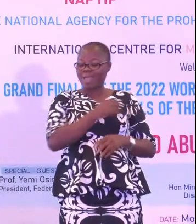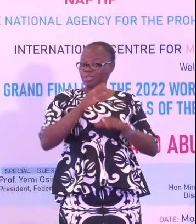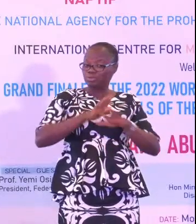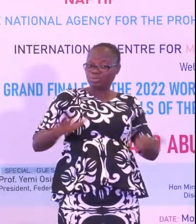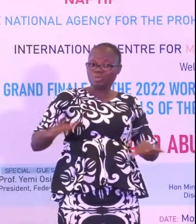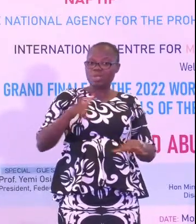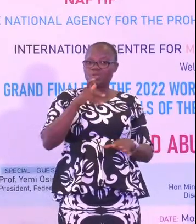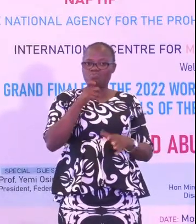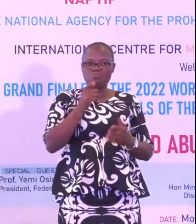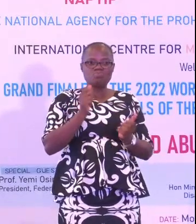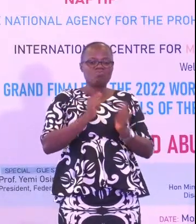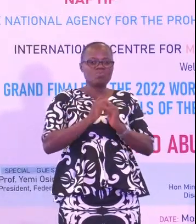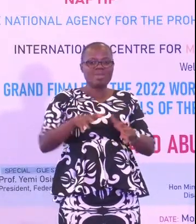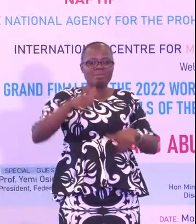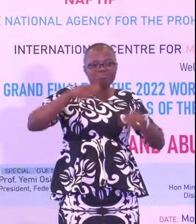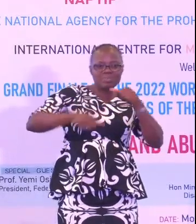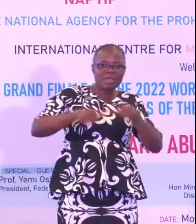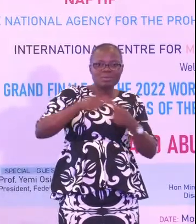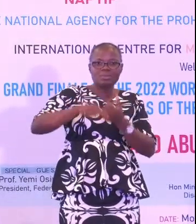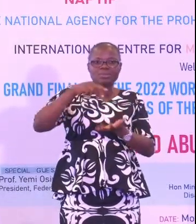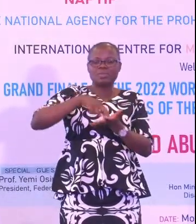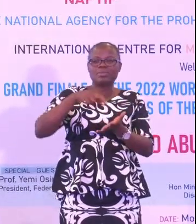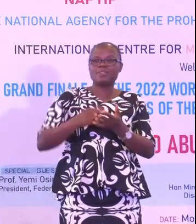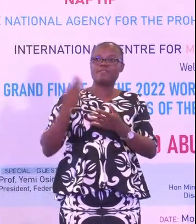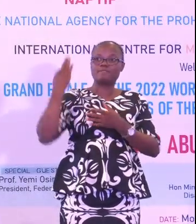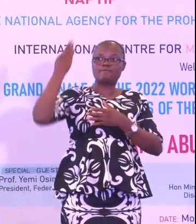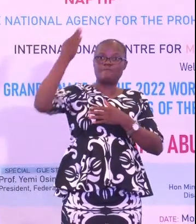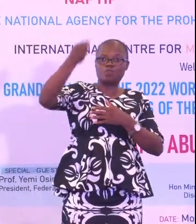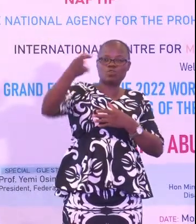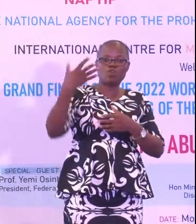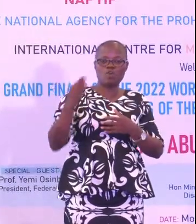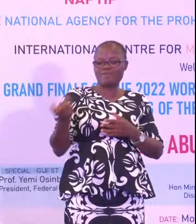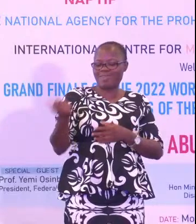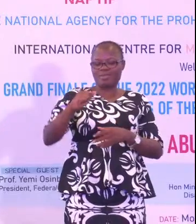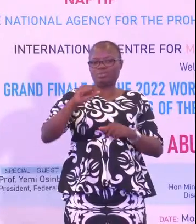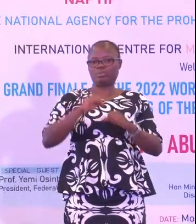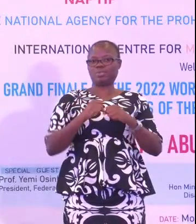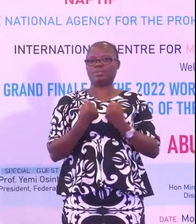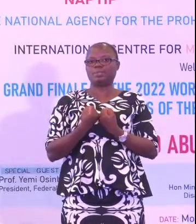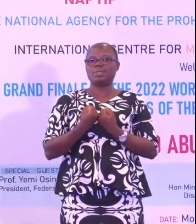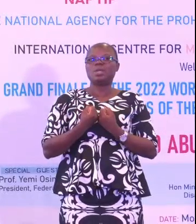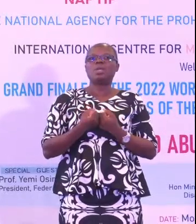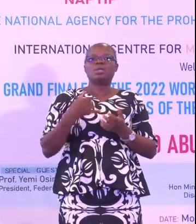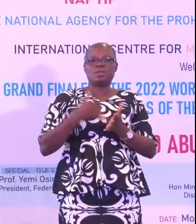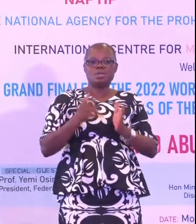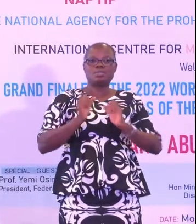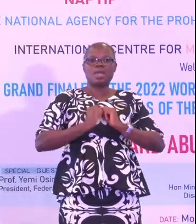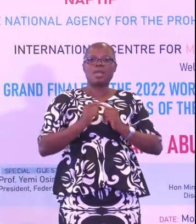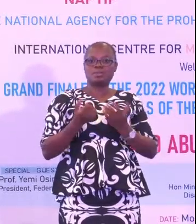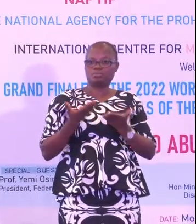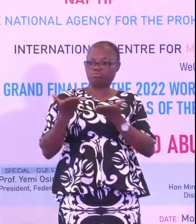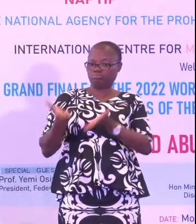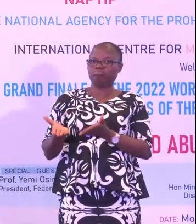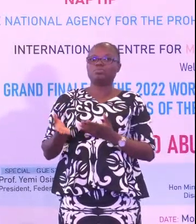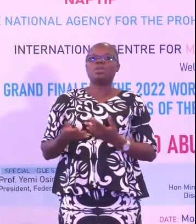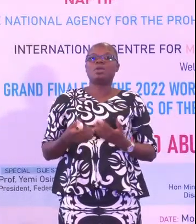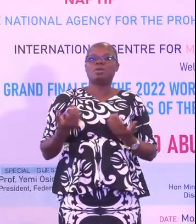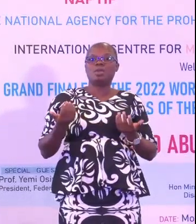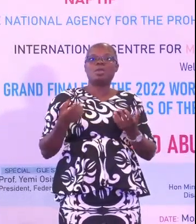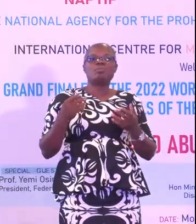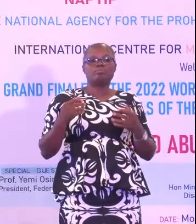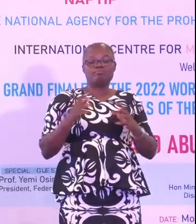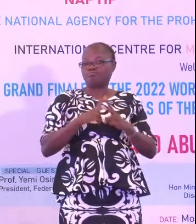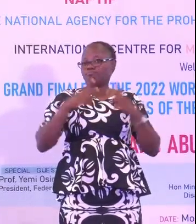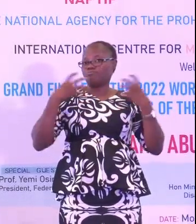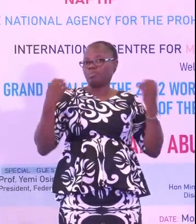without a doubt, represent the future of any society. The task before us is therefore quite